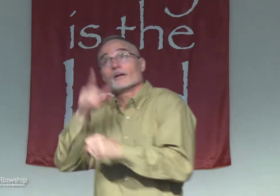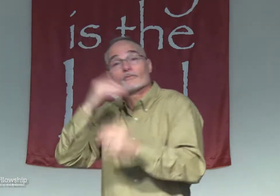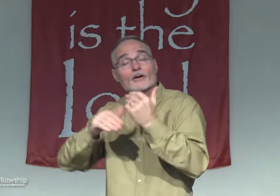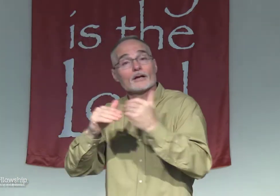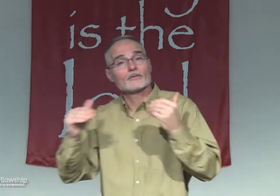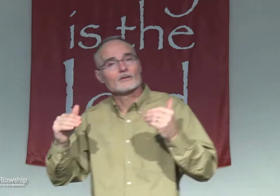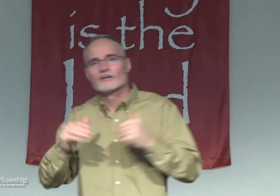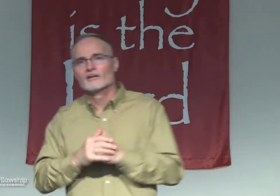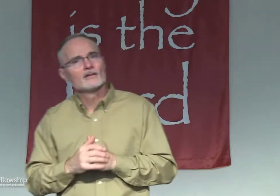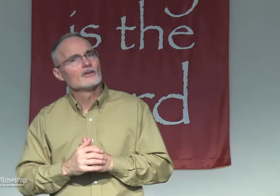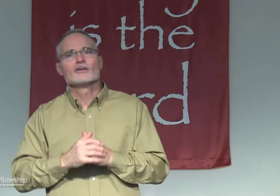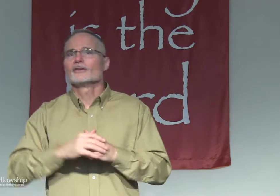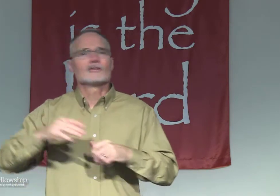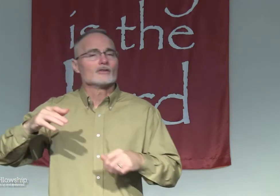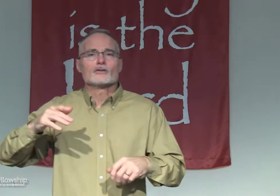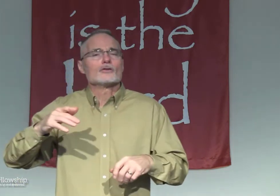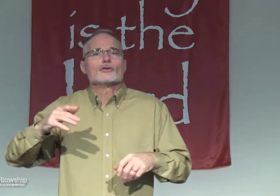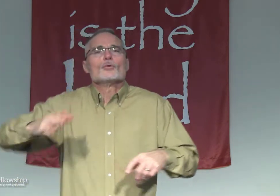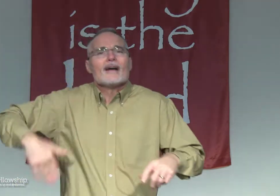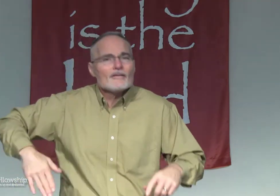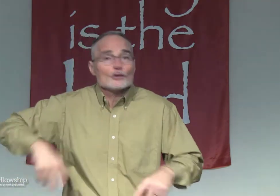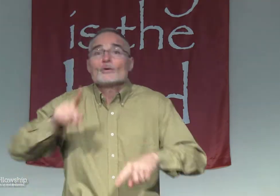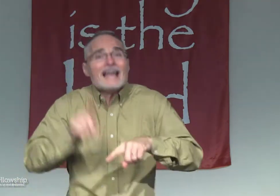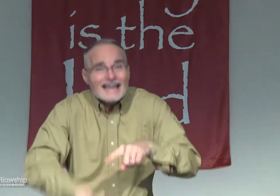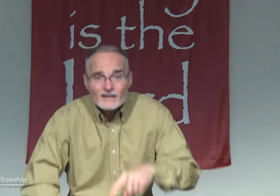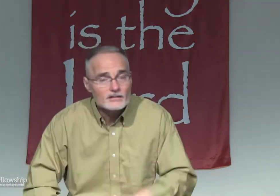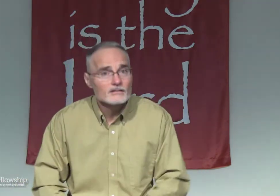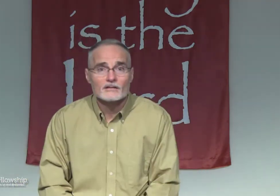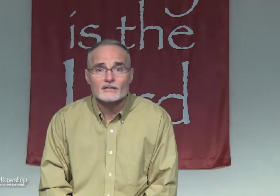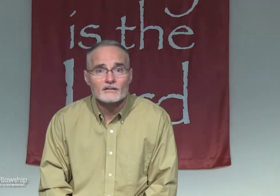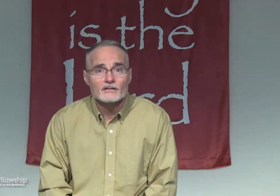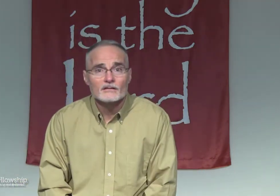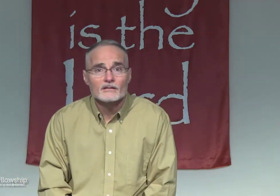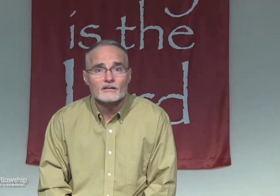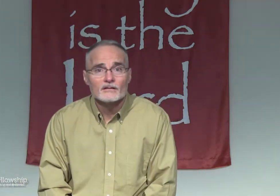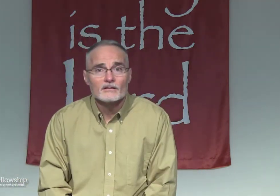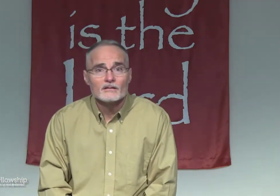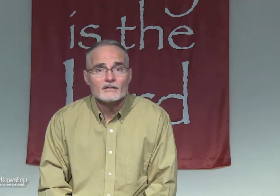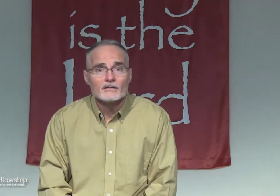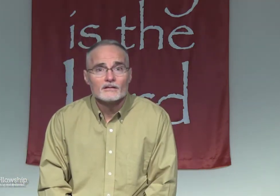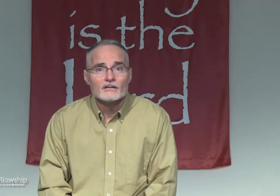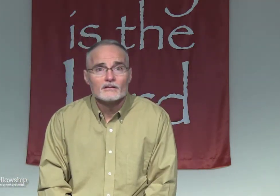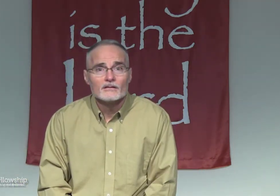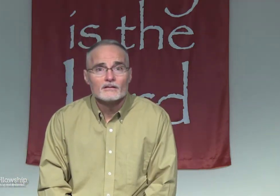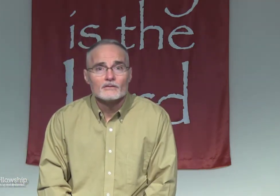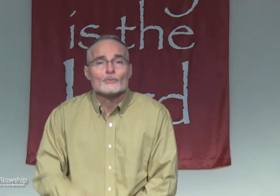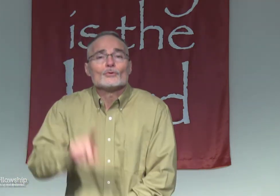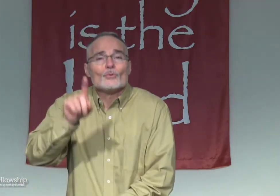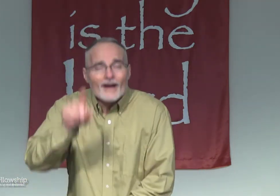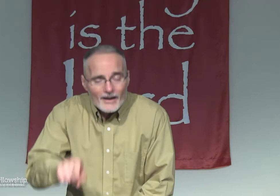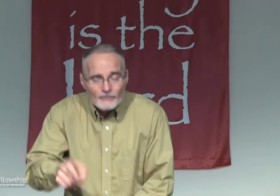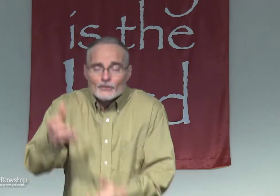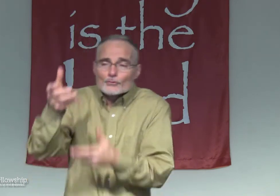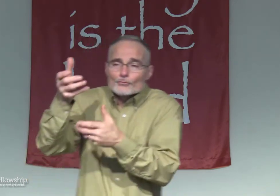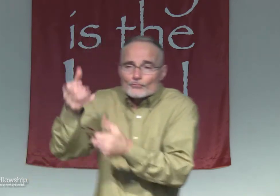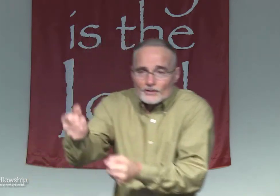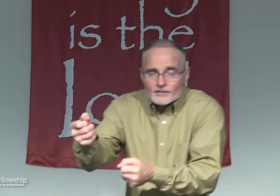Still, some people believe that. Some people say, I hope I've done enough. Well, you haven't.